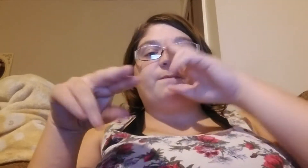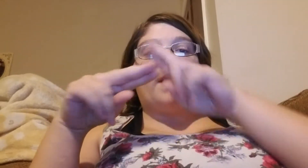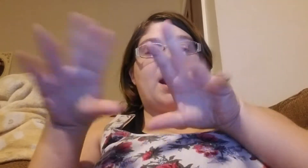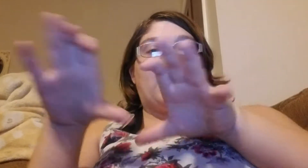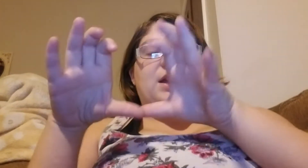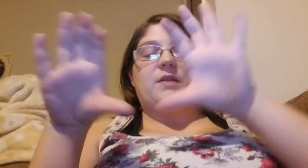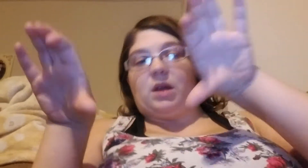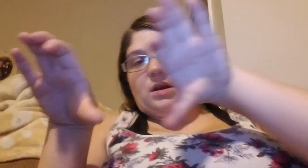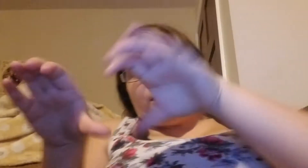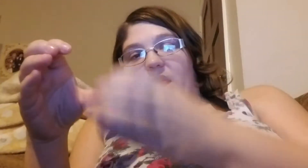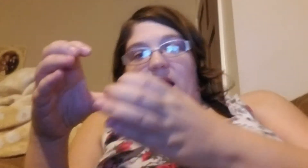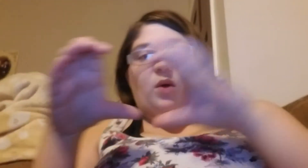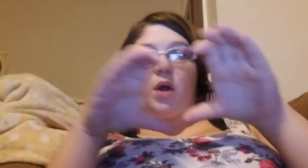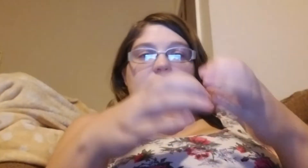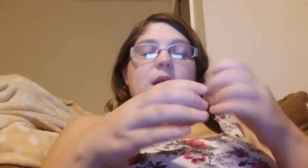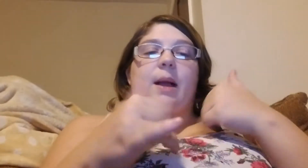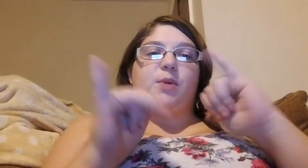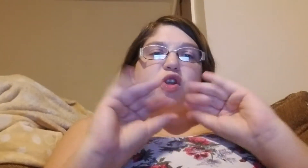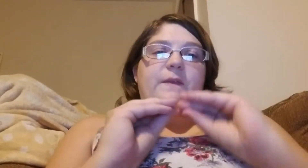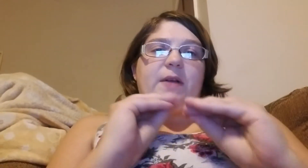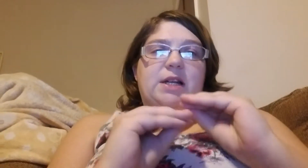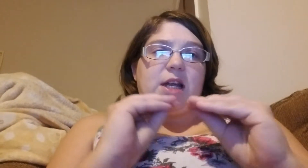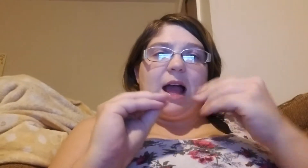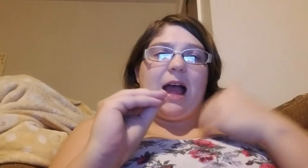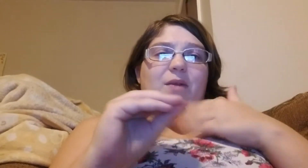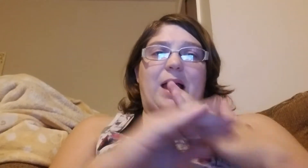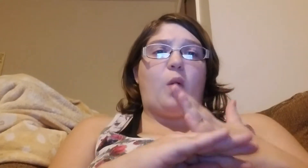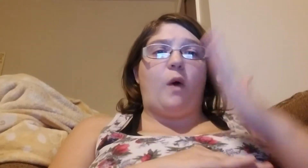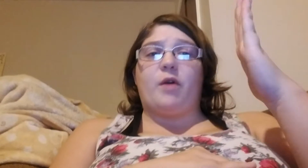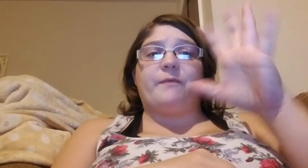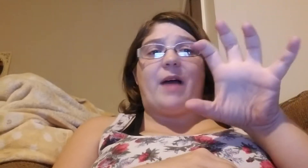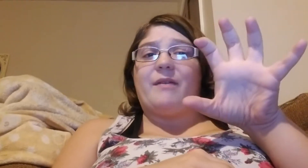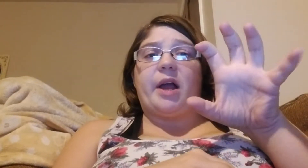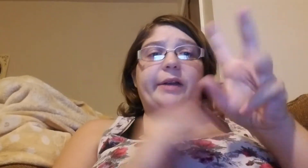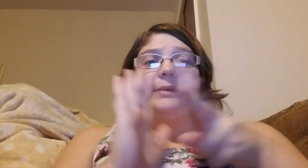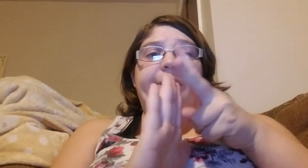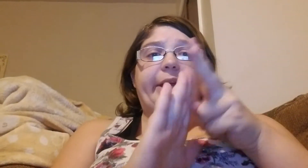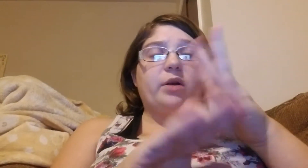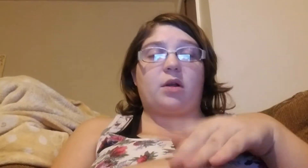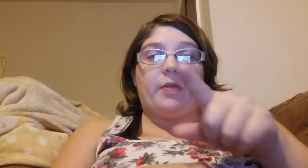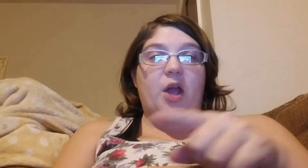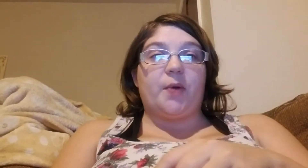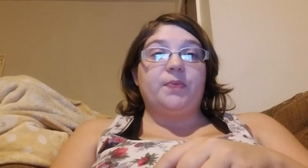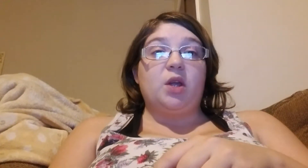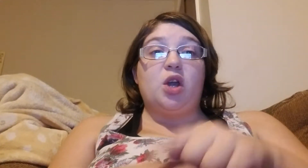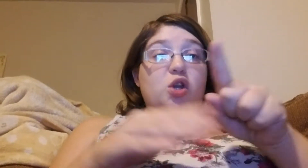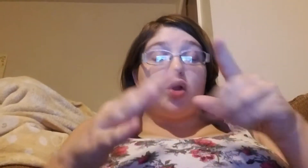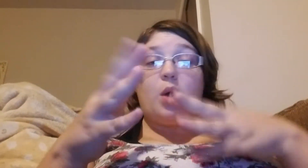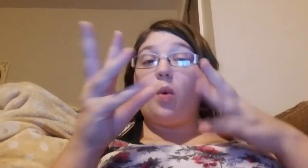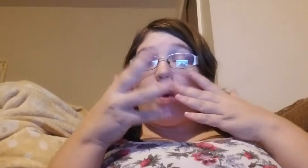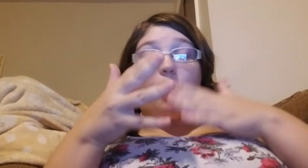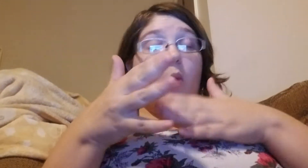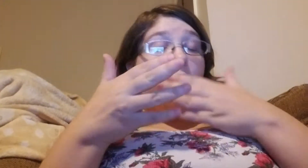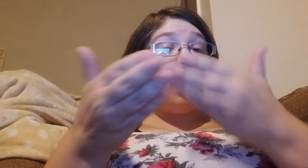fun activity in the other category. I'm still fixing. I have like over 500 videos on there. You're welcome